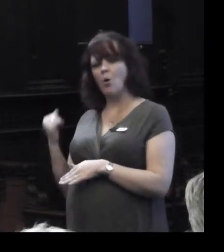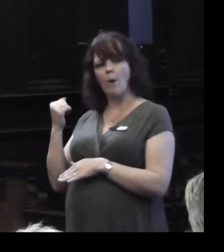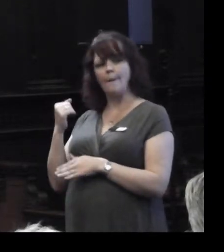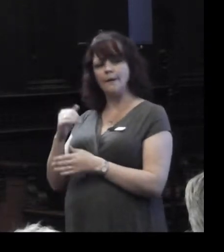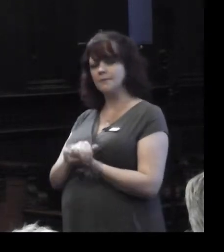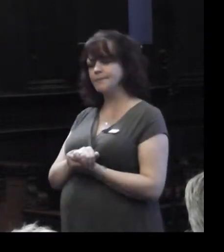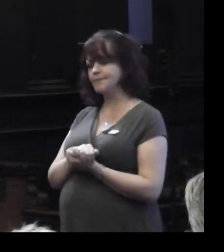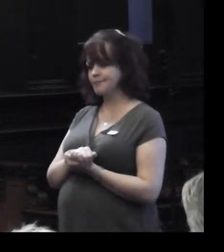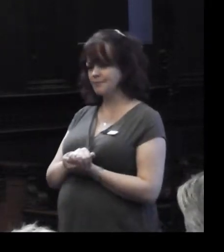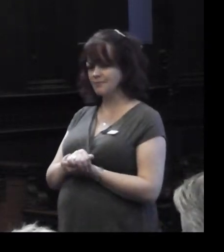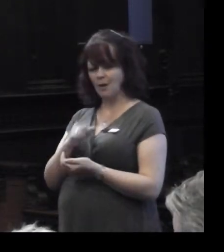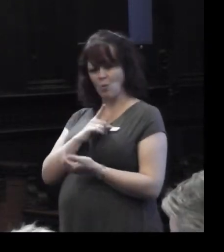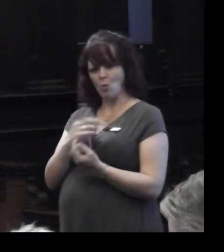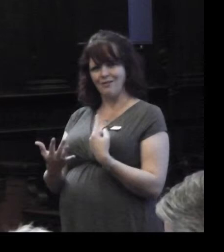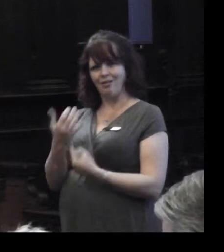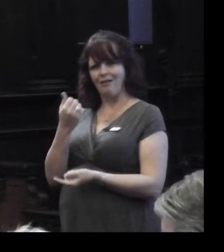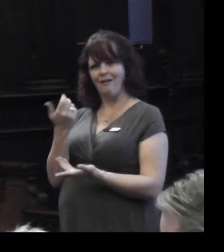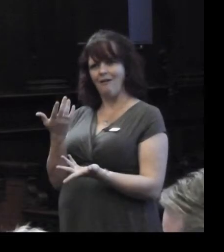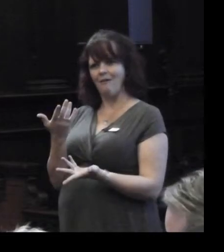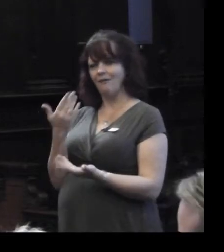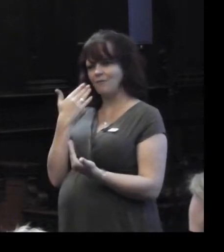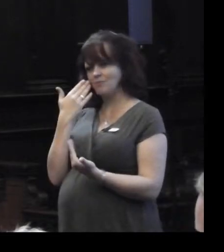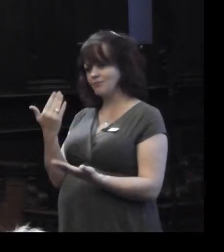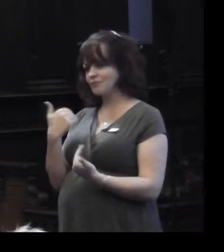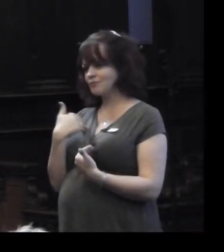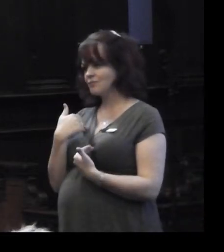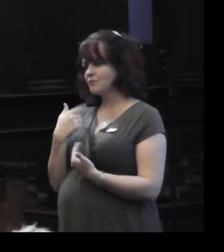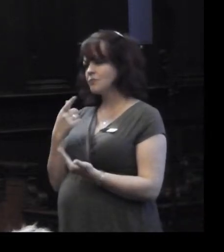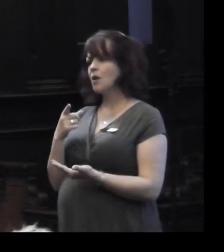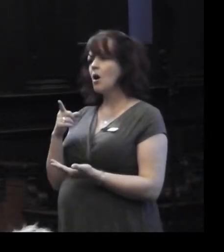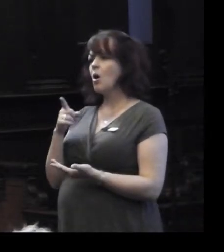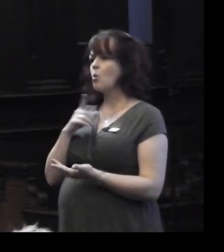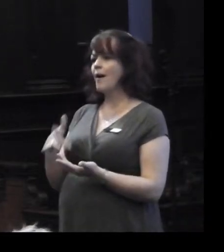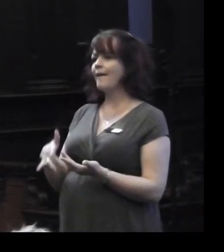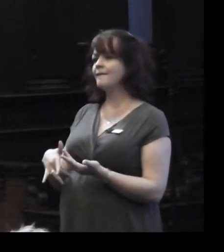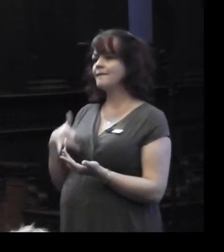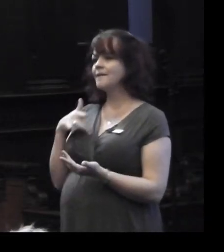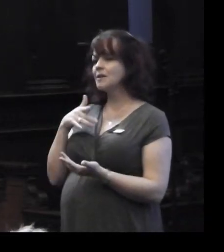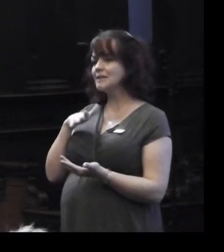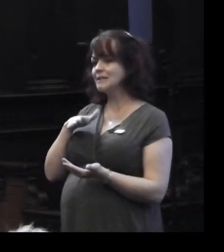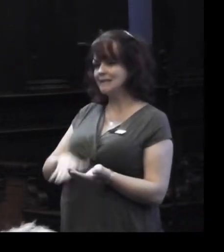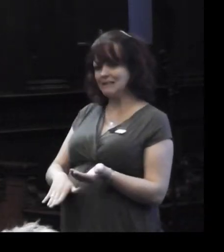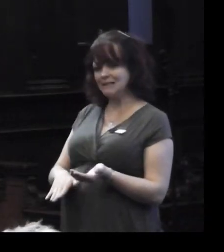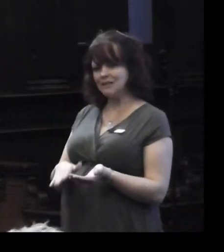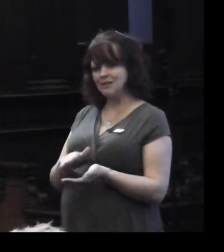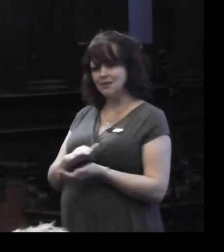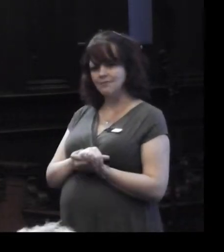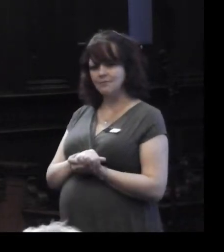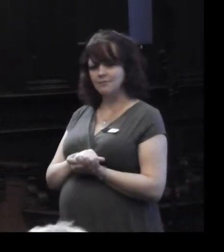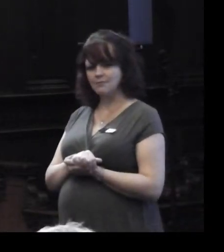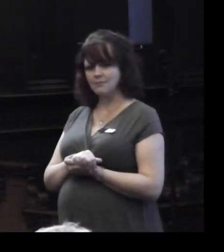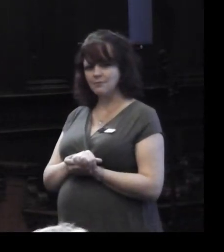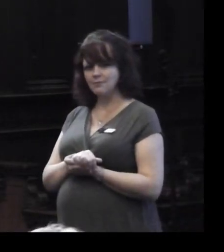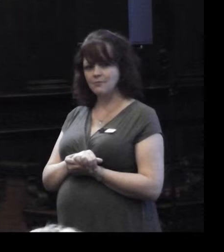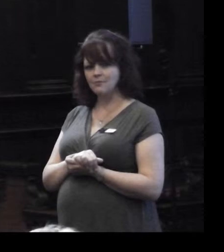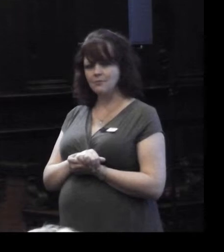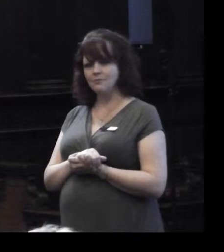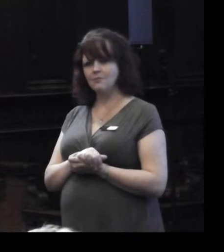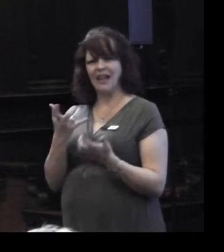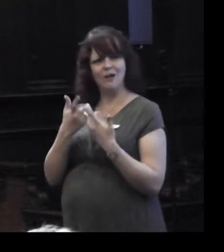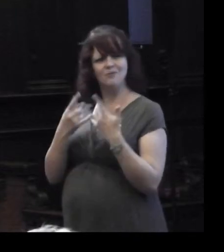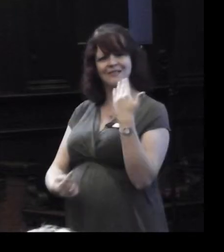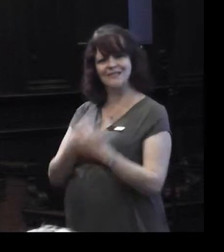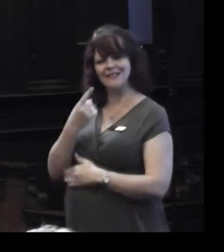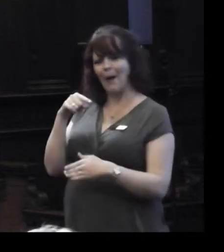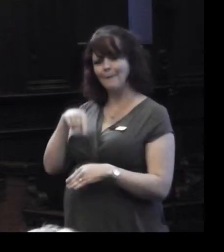Why are young people carrying knives? Why do they feel the need to carry weapons? How did we get into this